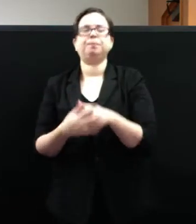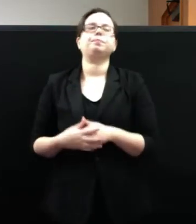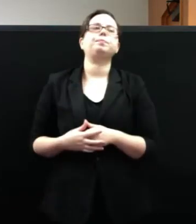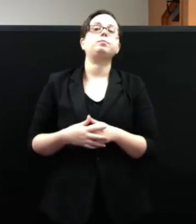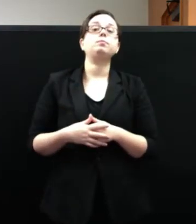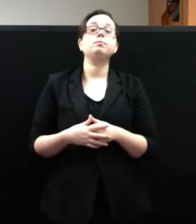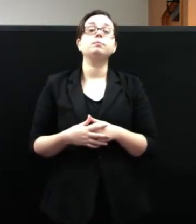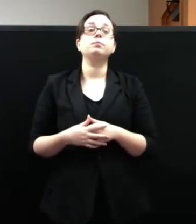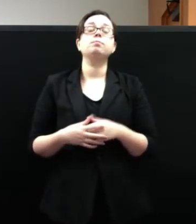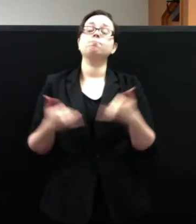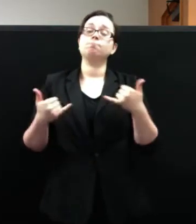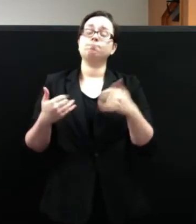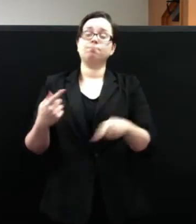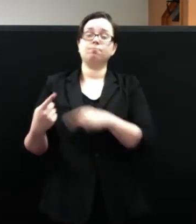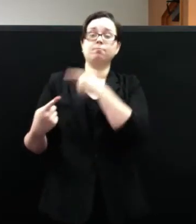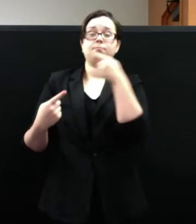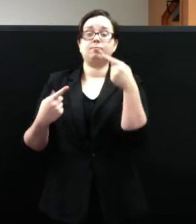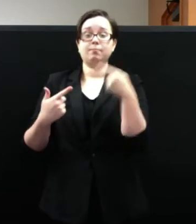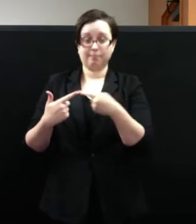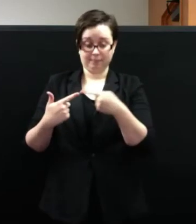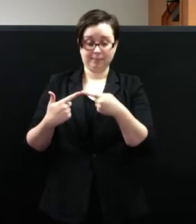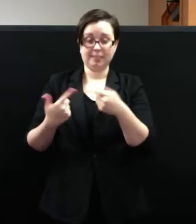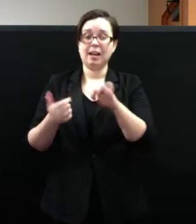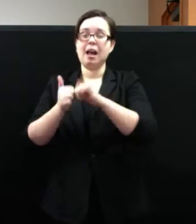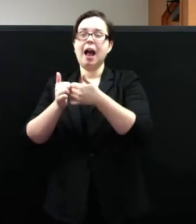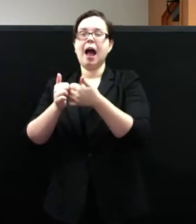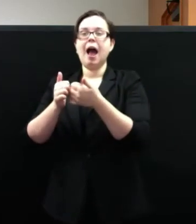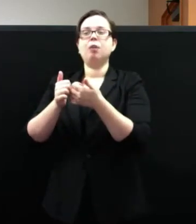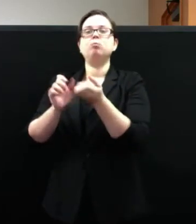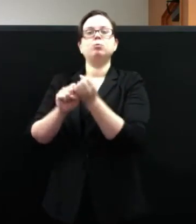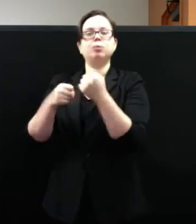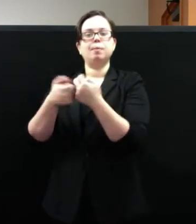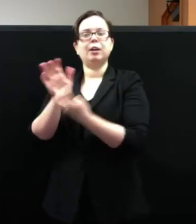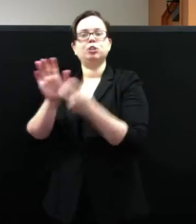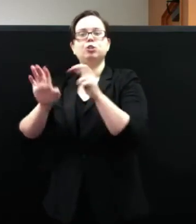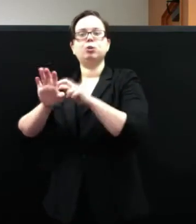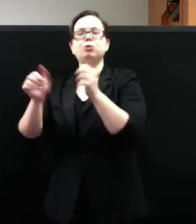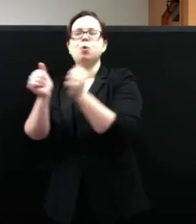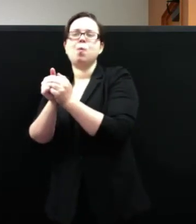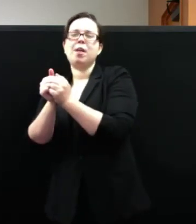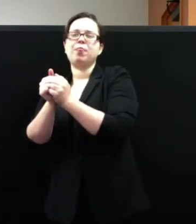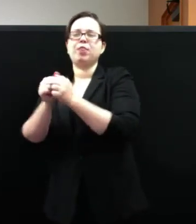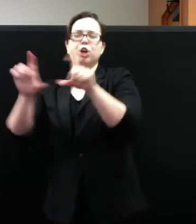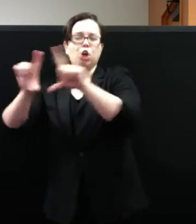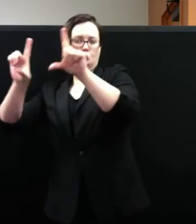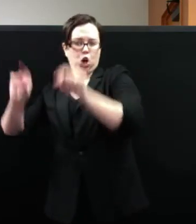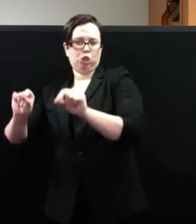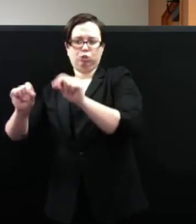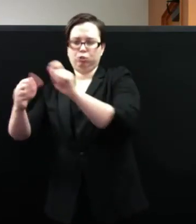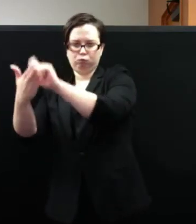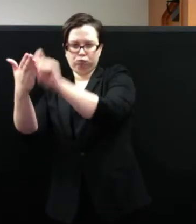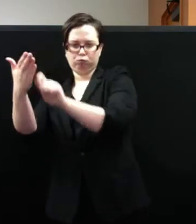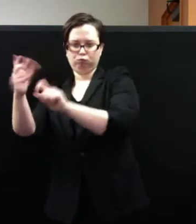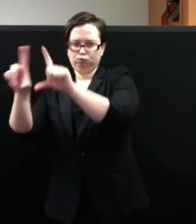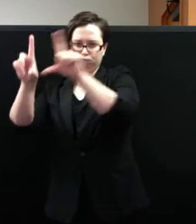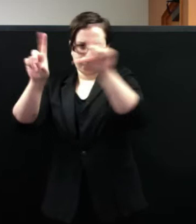the exercise, which is how to make toast, but now with sticky notes or with cards. So what happens then? Well, with cards,